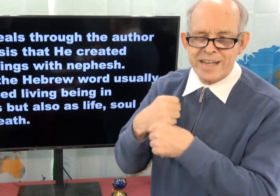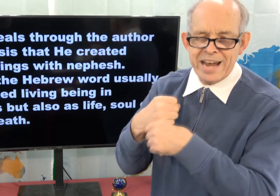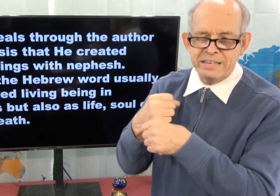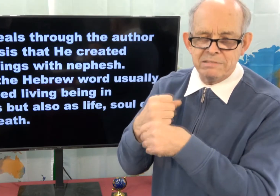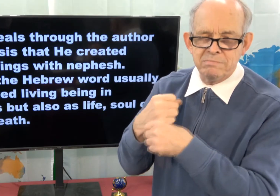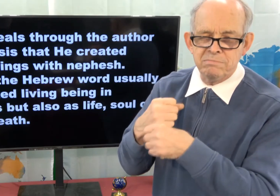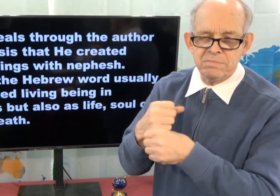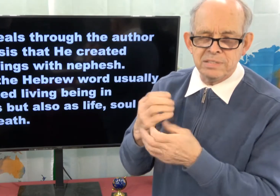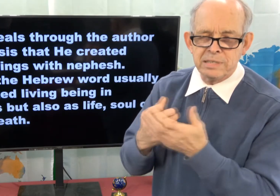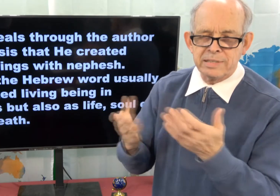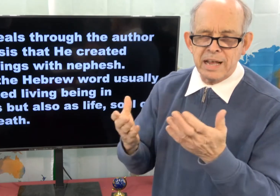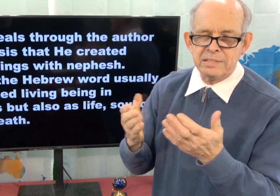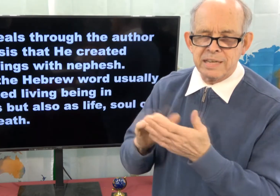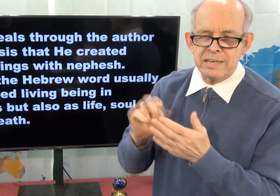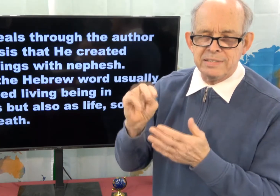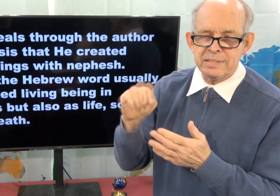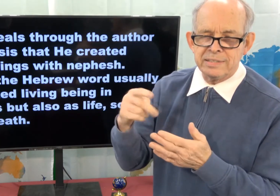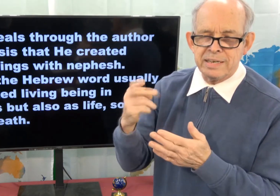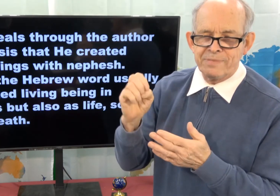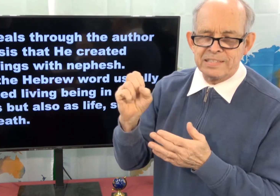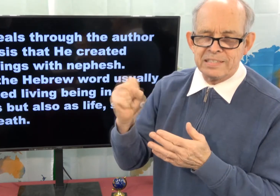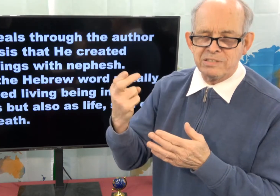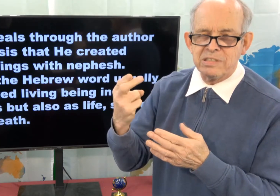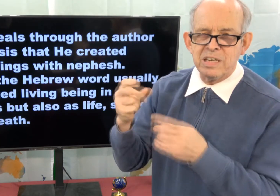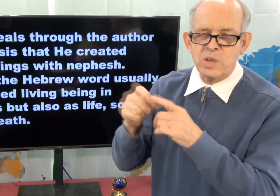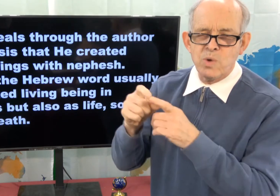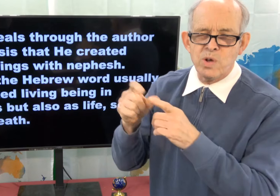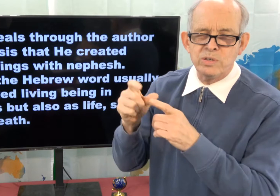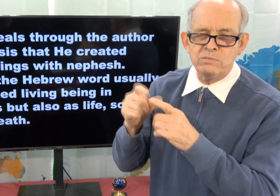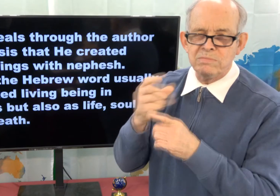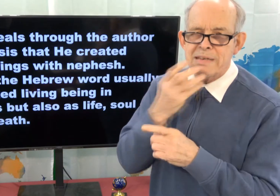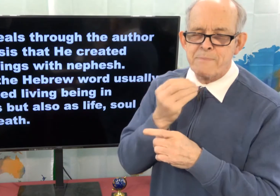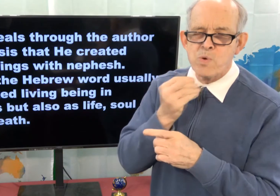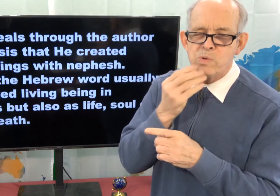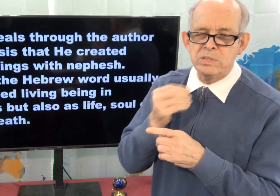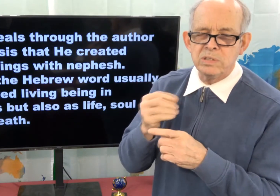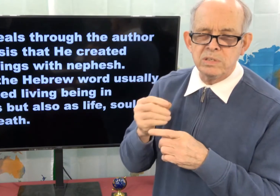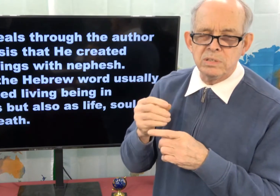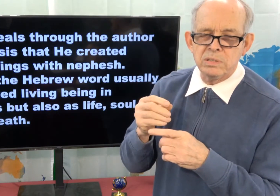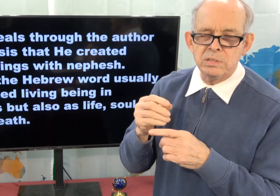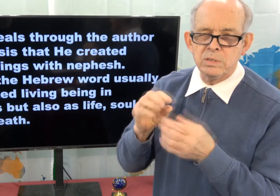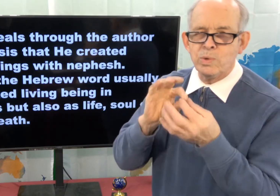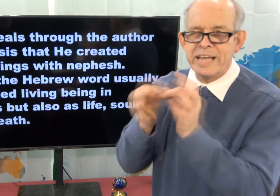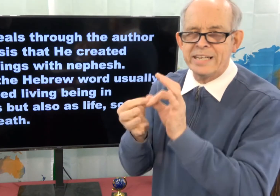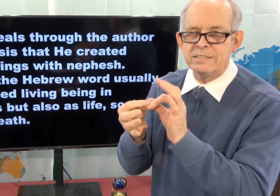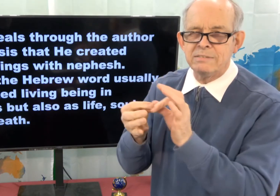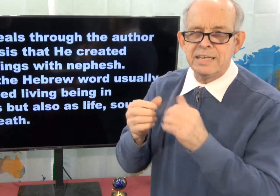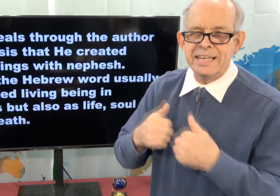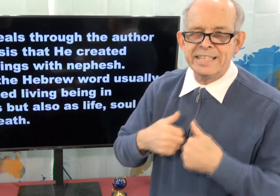created the thing that definitions the world Hebrew related